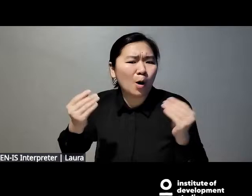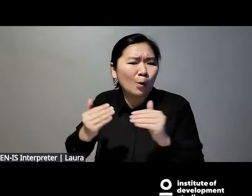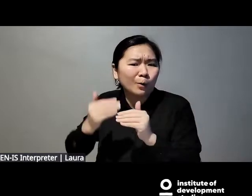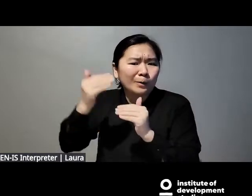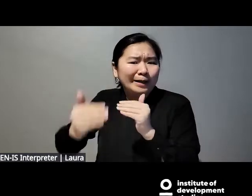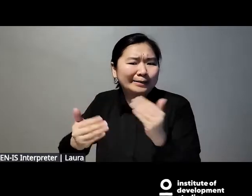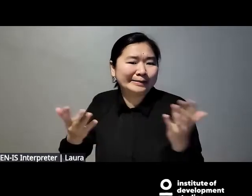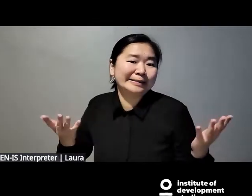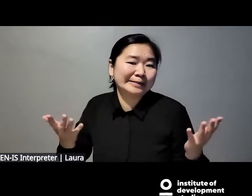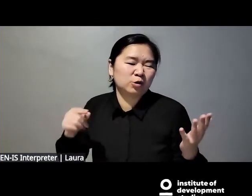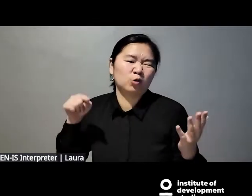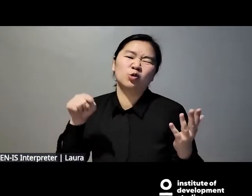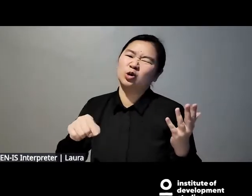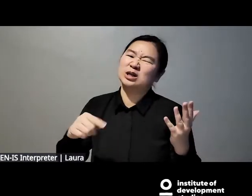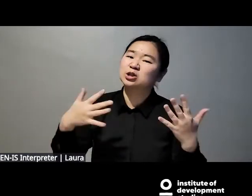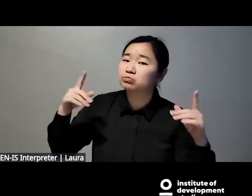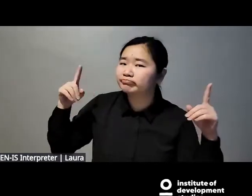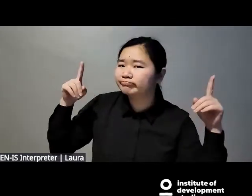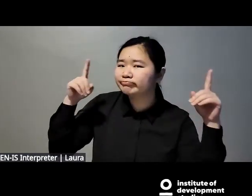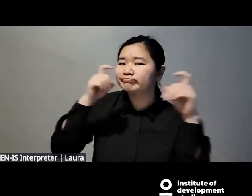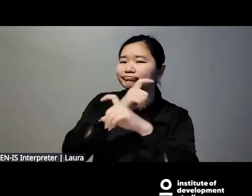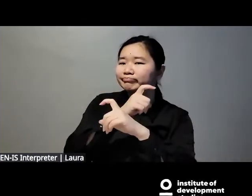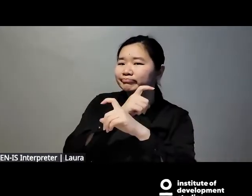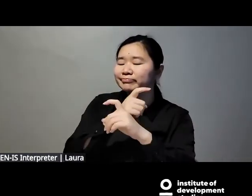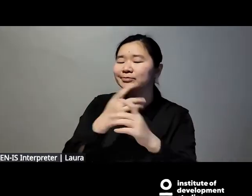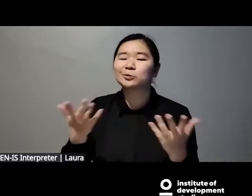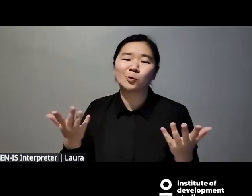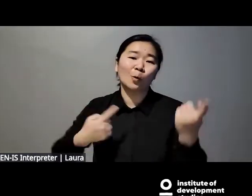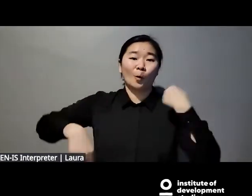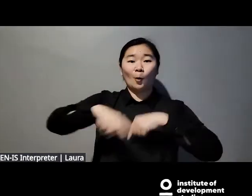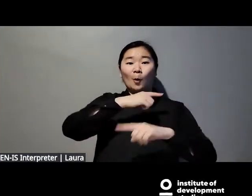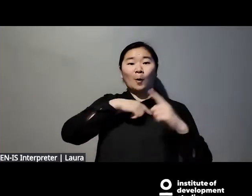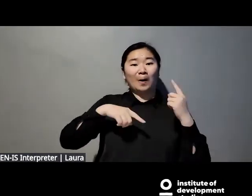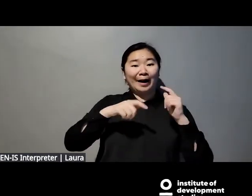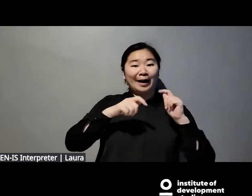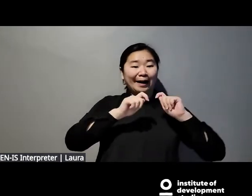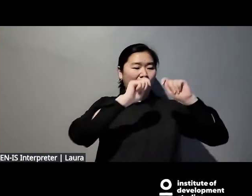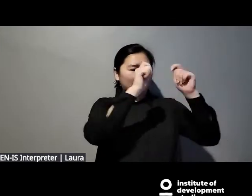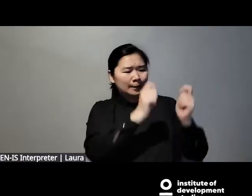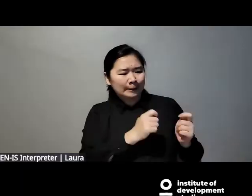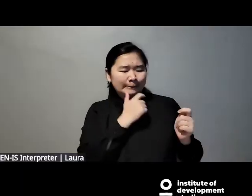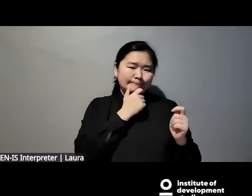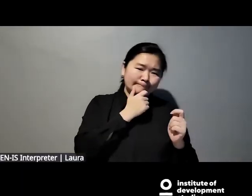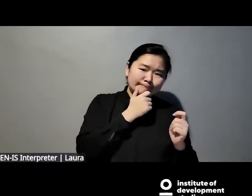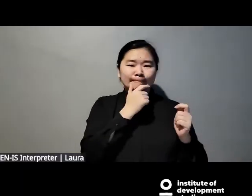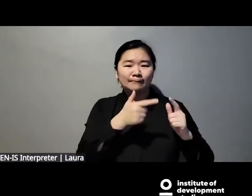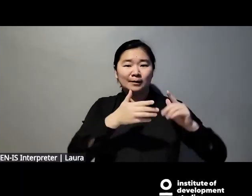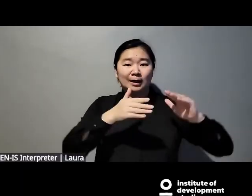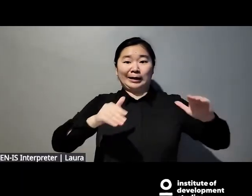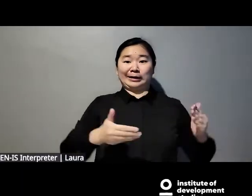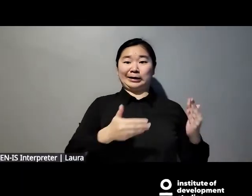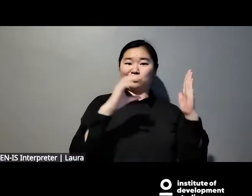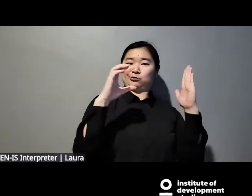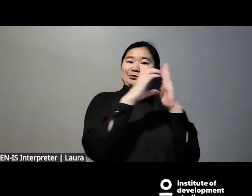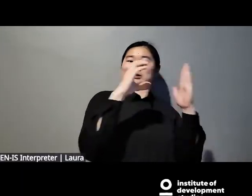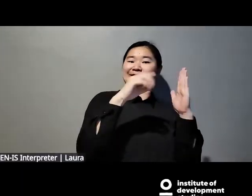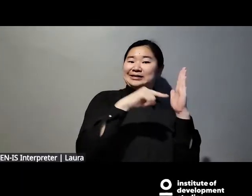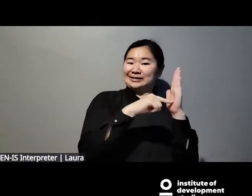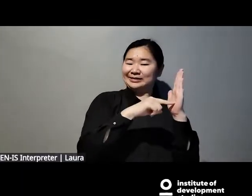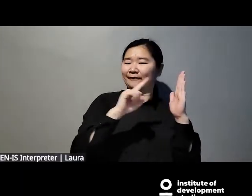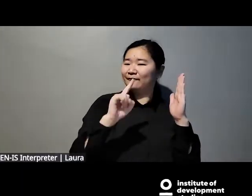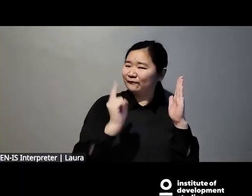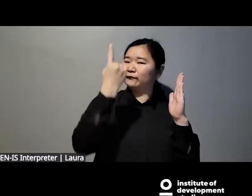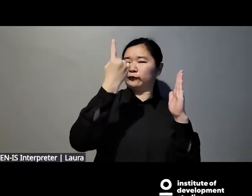we have 8 full papers. And we're really proud to say, as John mentioned, they're written by a combination of academics,